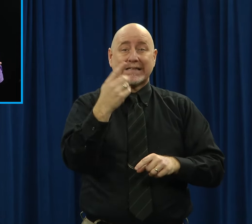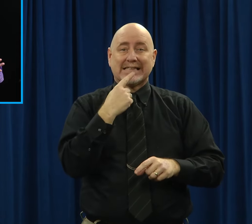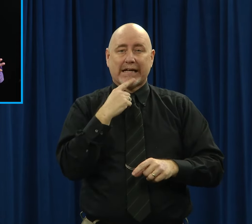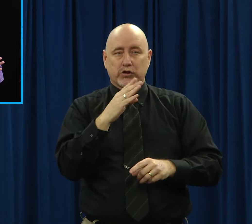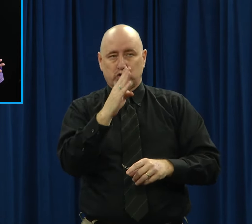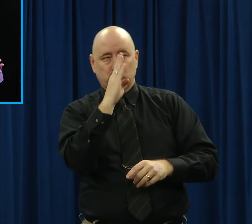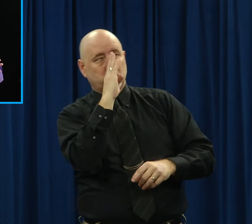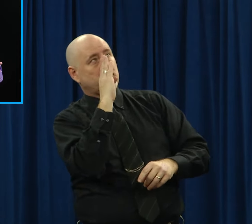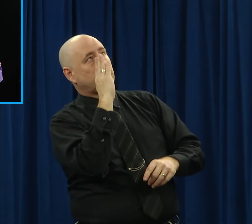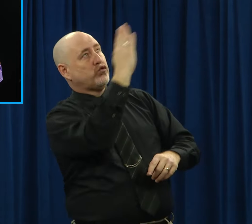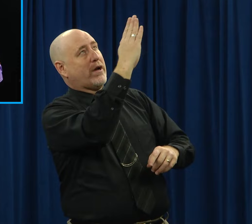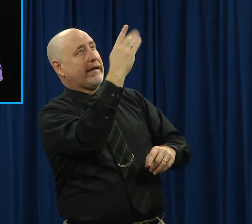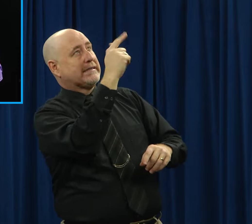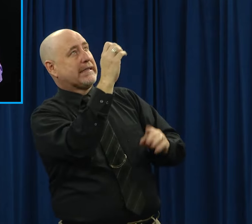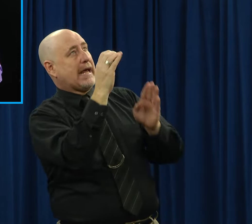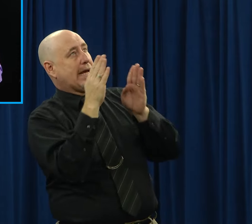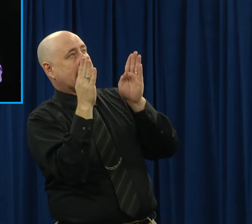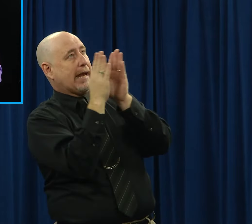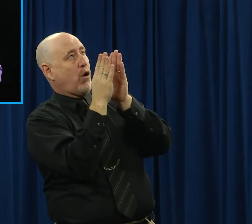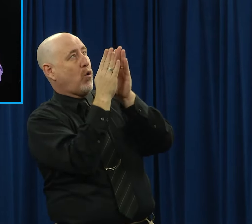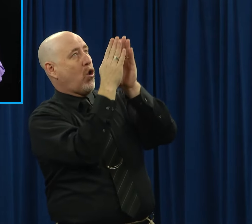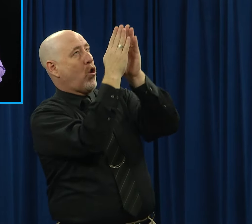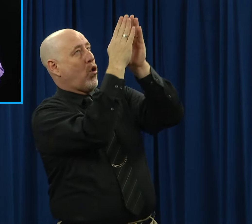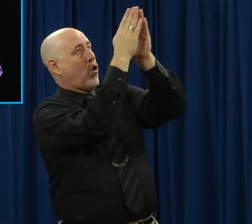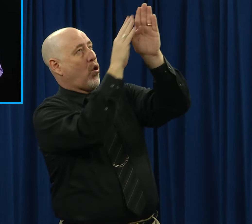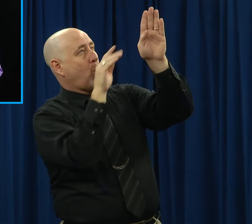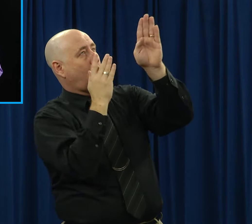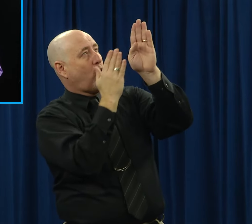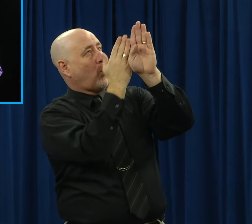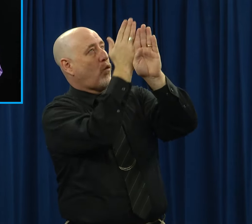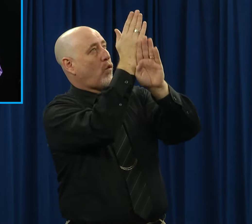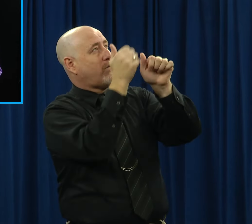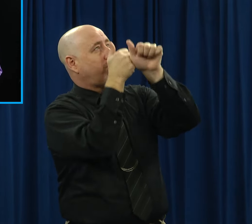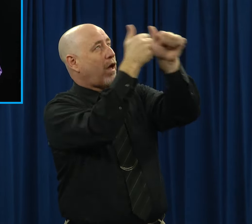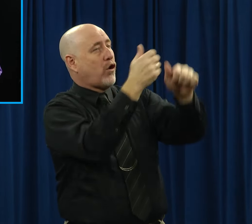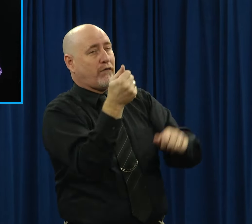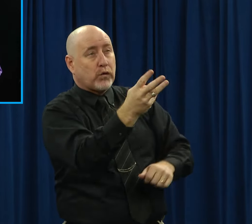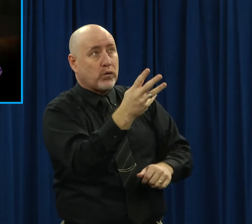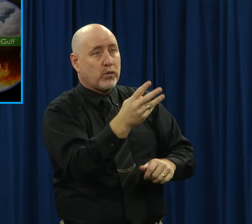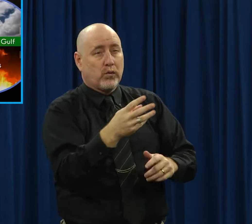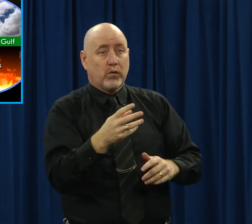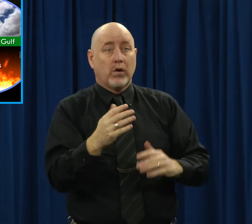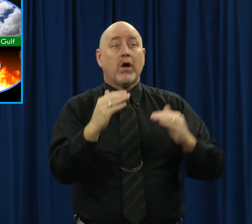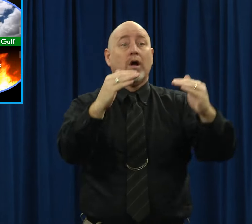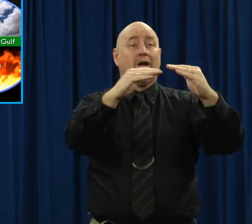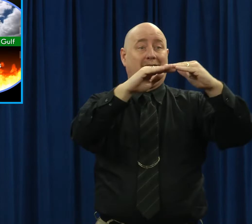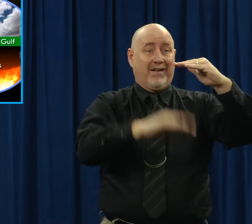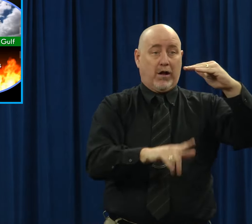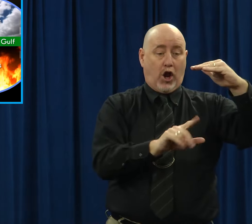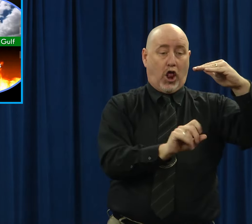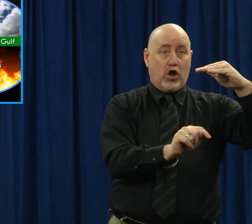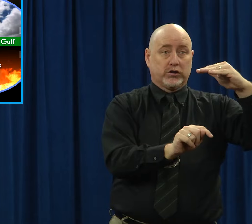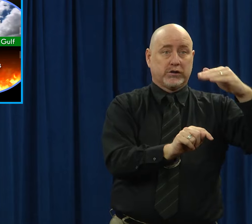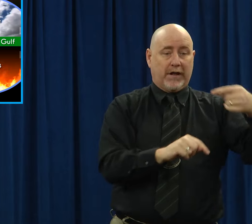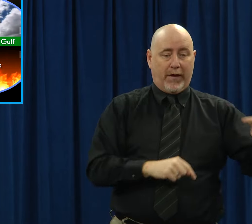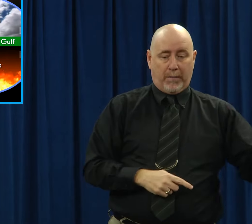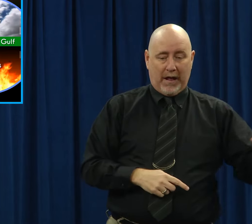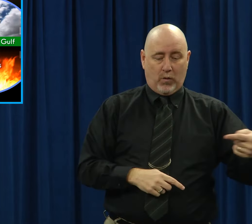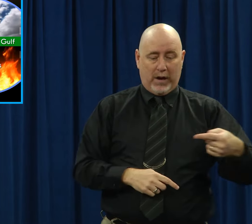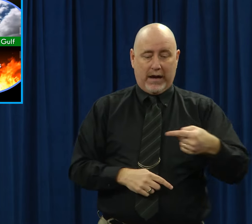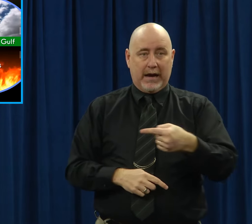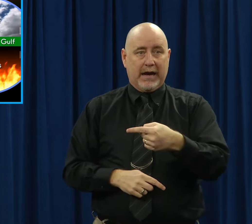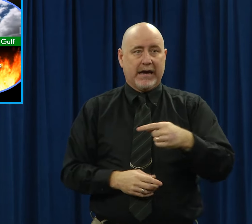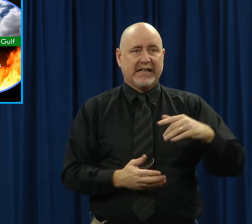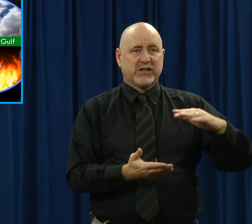and narrow is the way that leads to life, and few there be that find it." Notice also that for the lost,